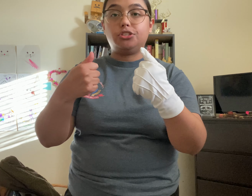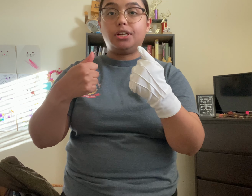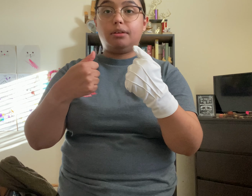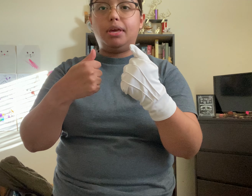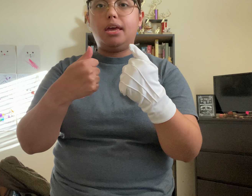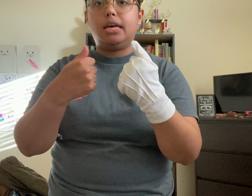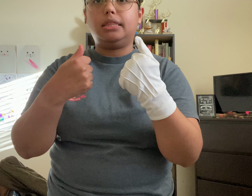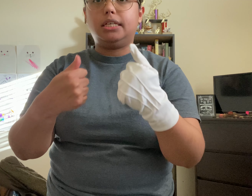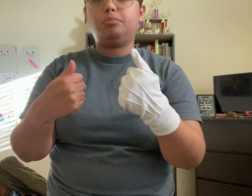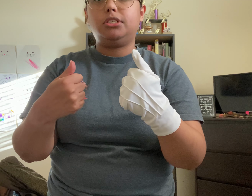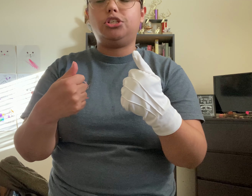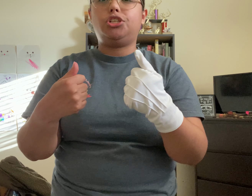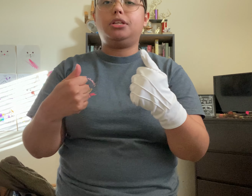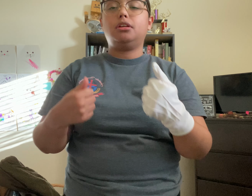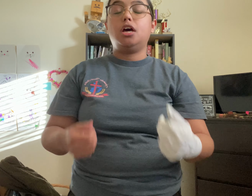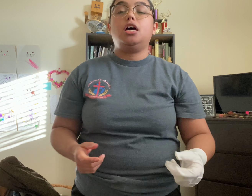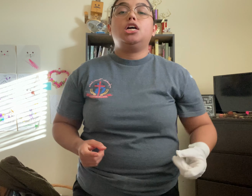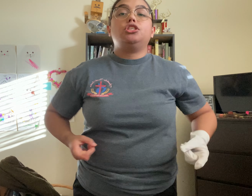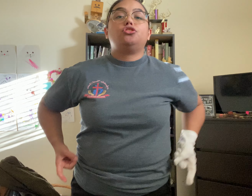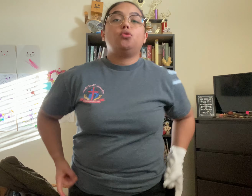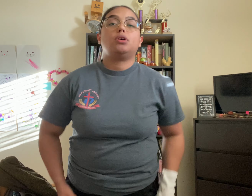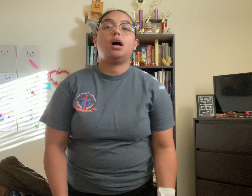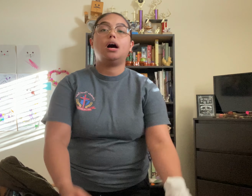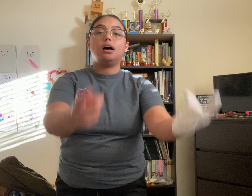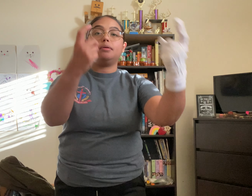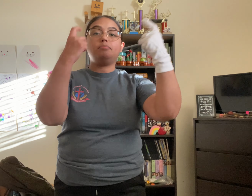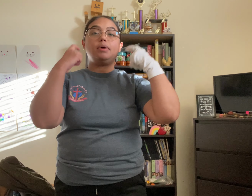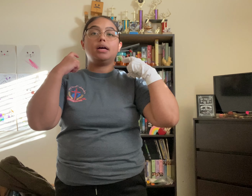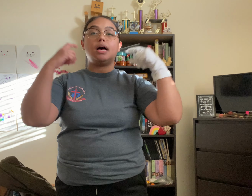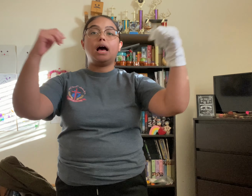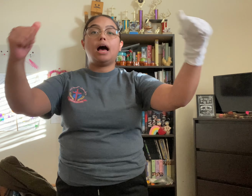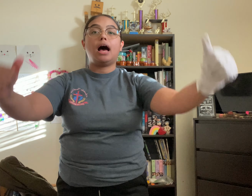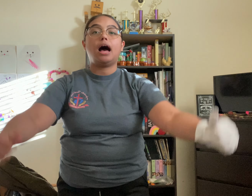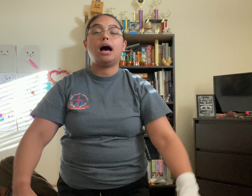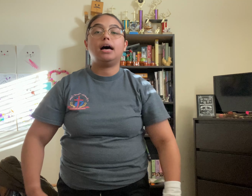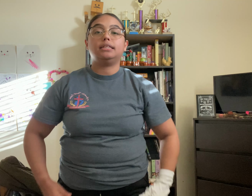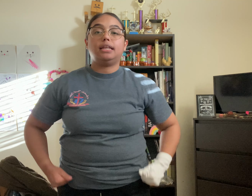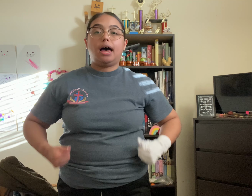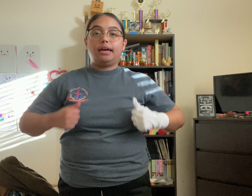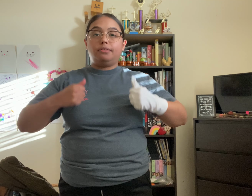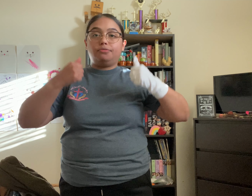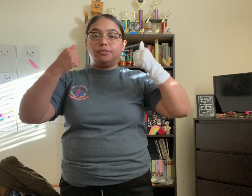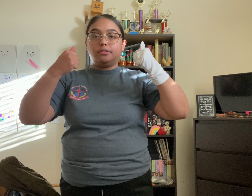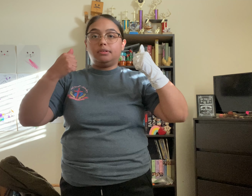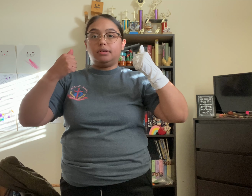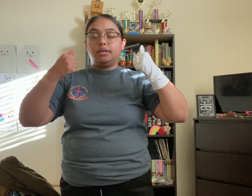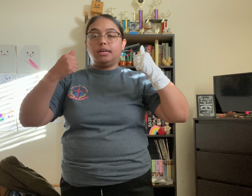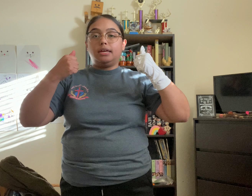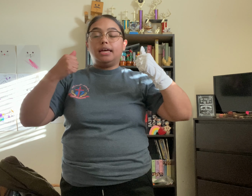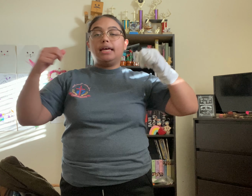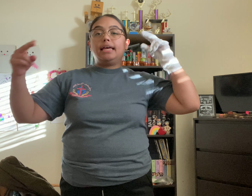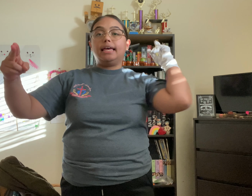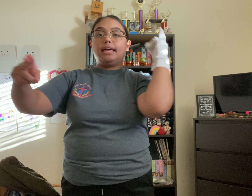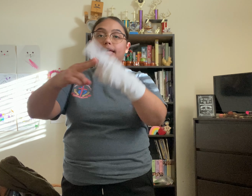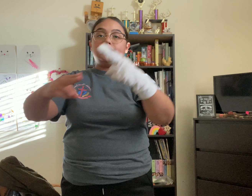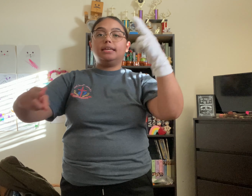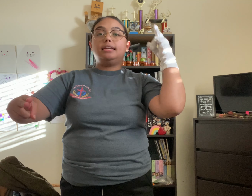to be in this position. So come alive in the